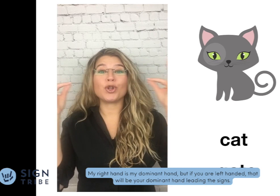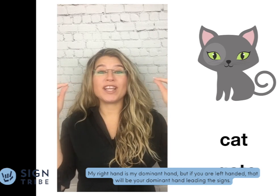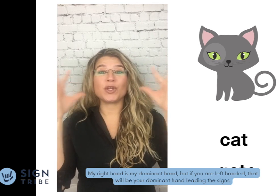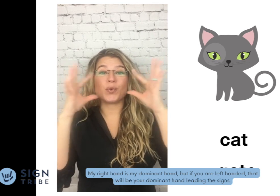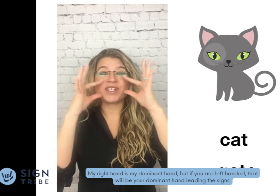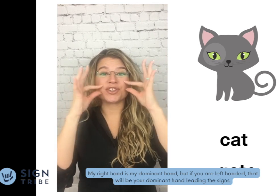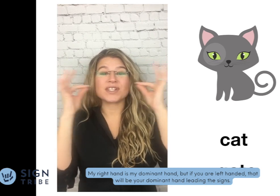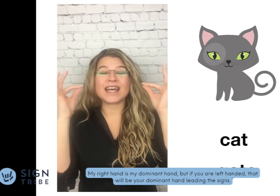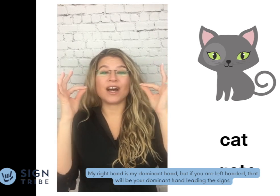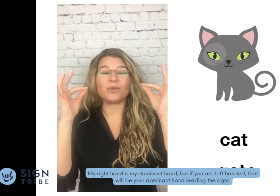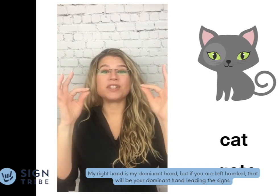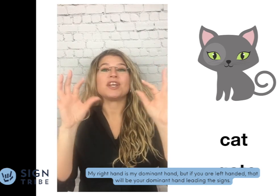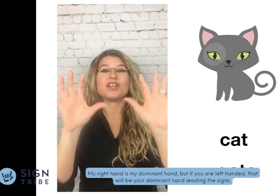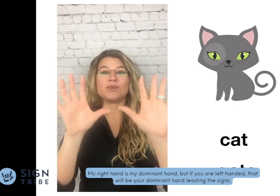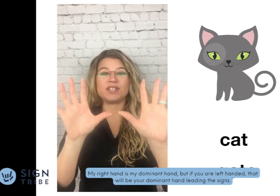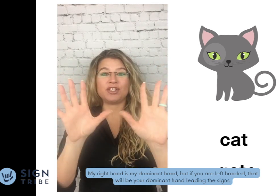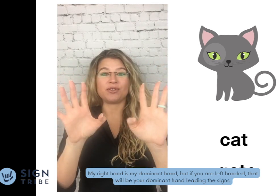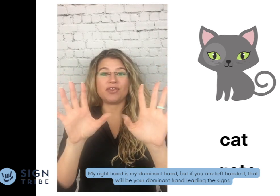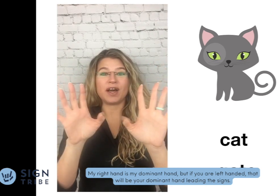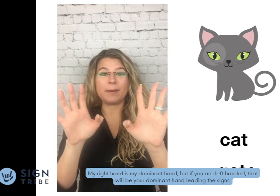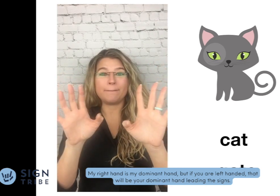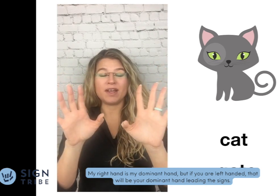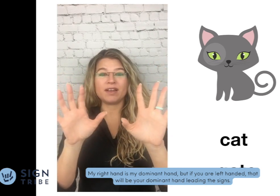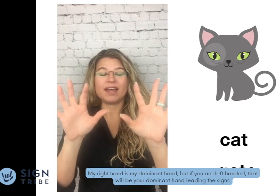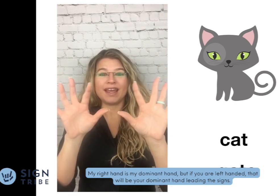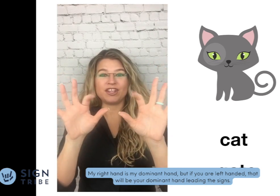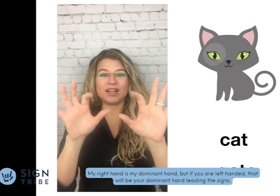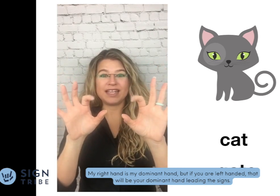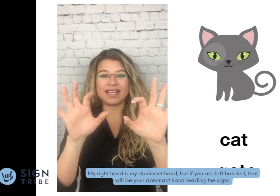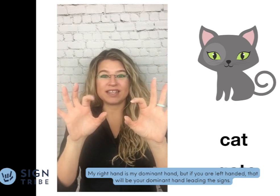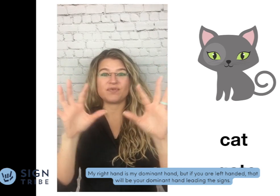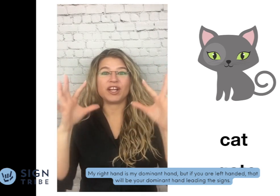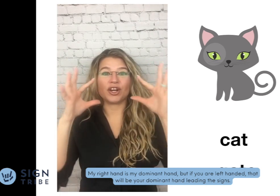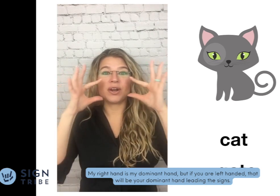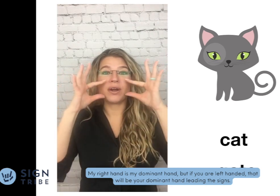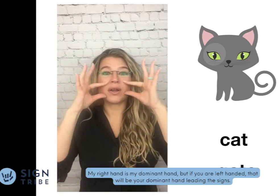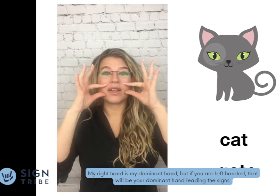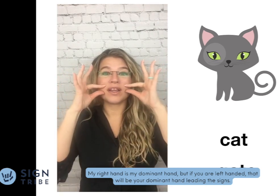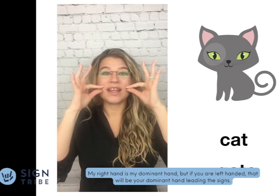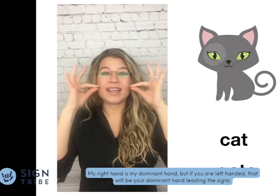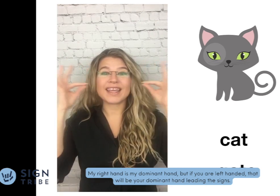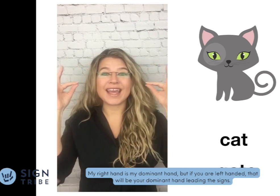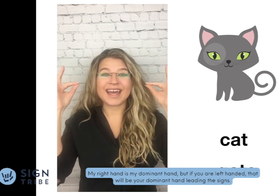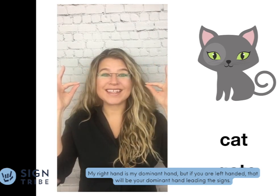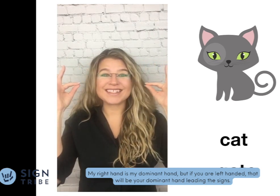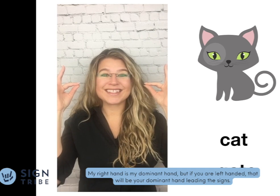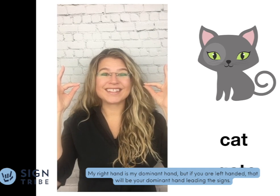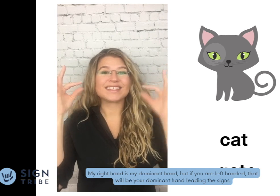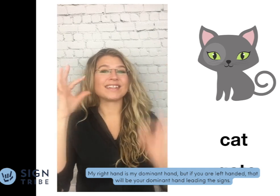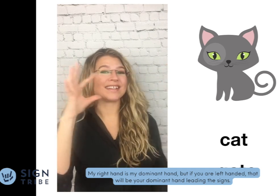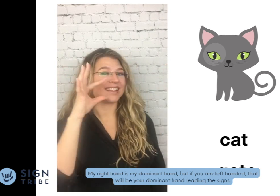the whiskers out using your thumb and your index finger, cat.